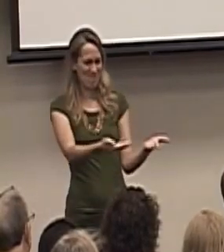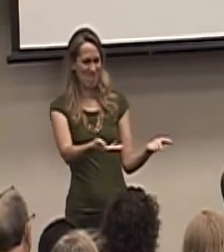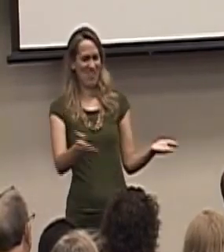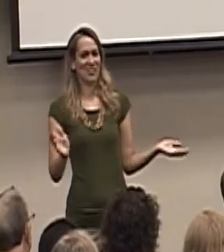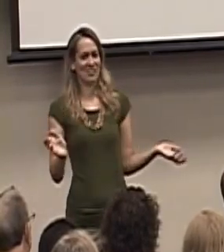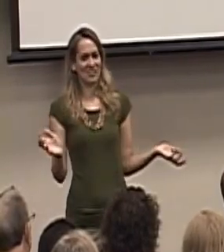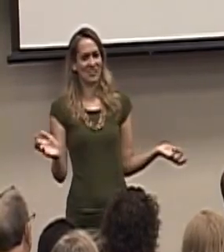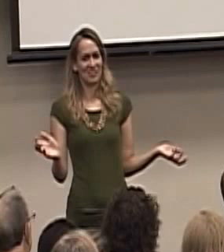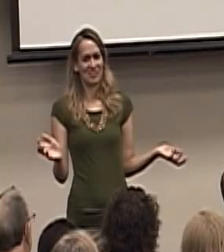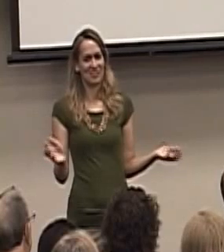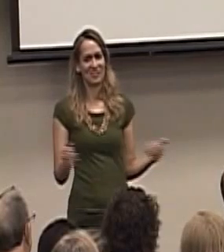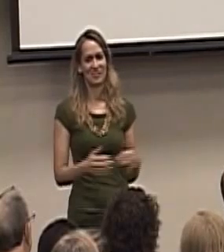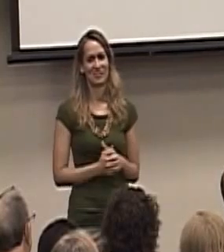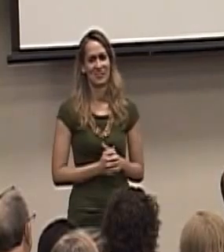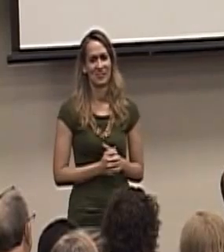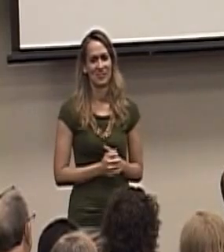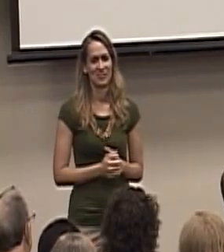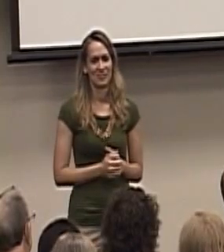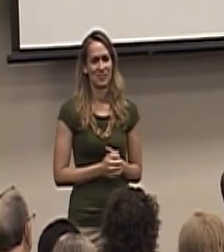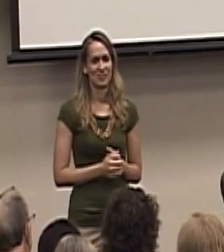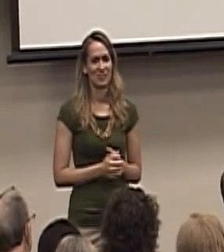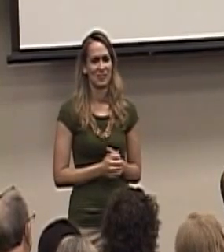other